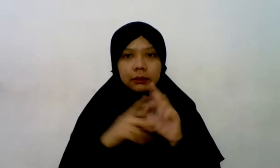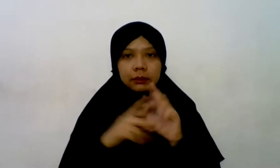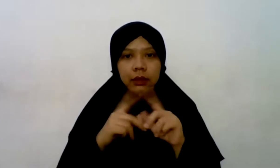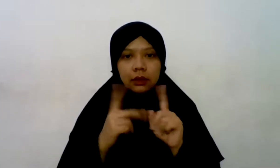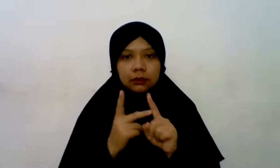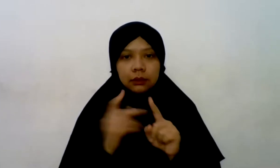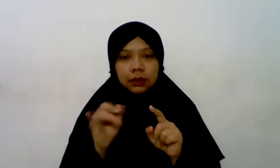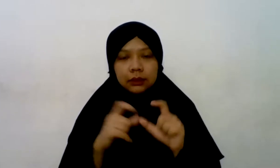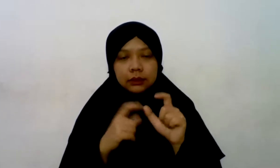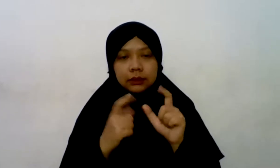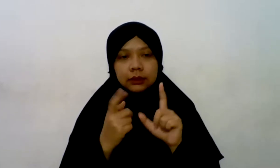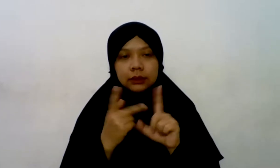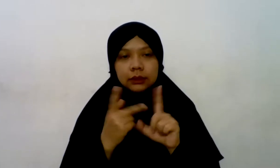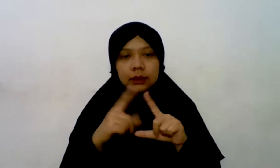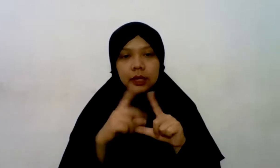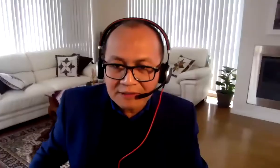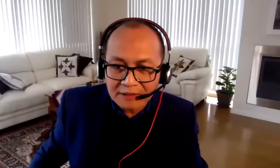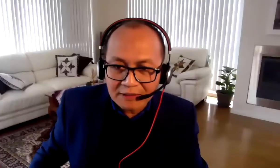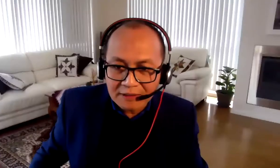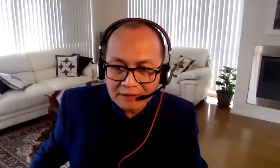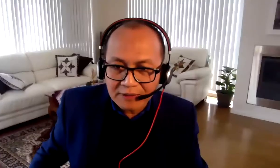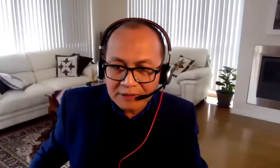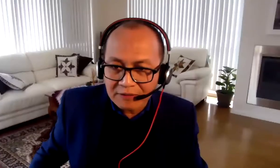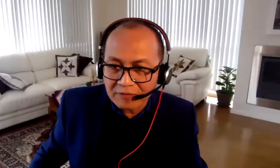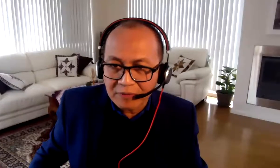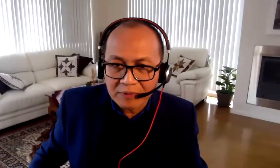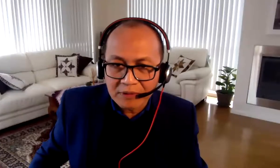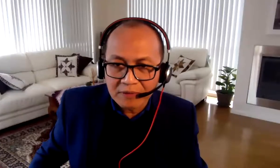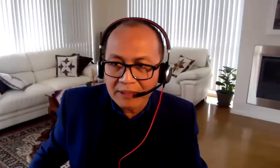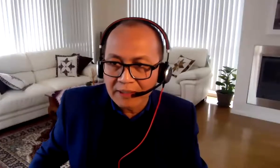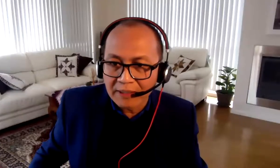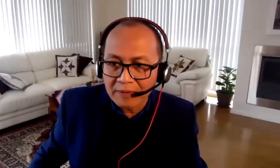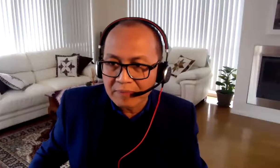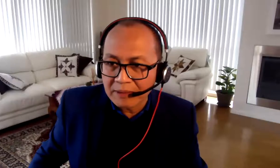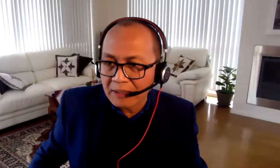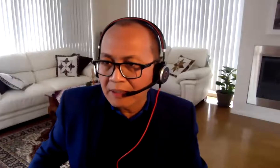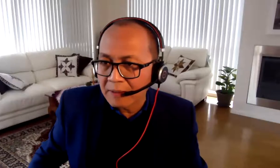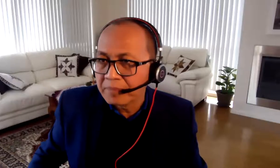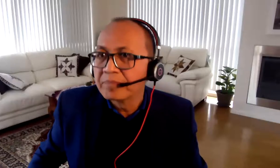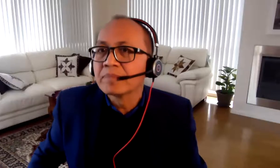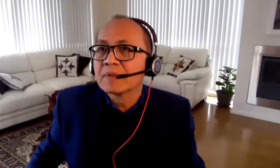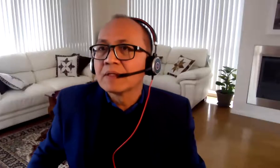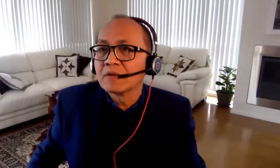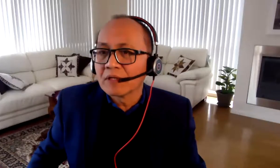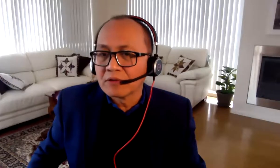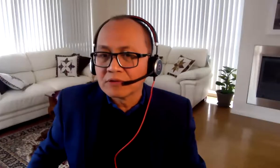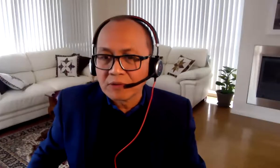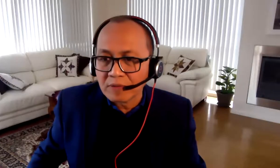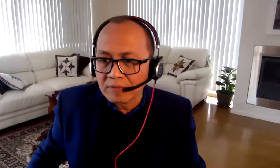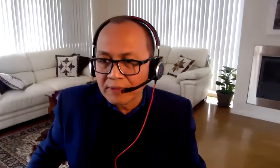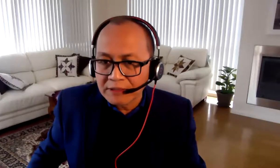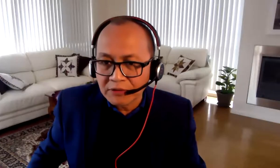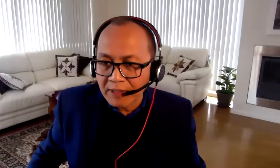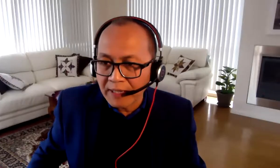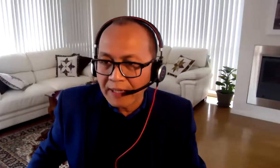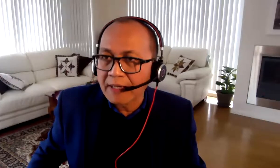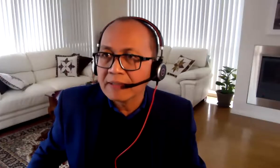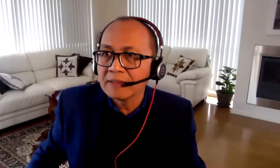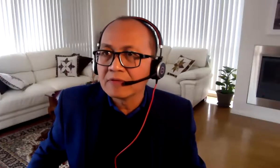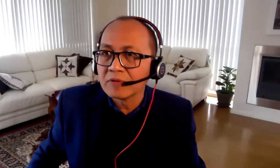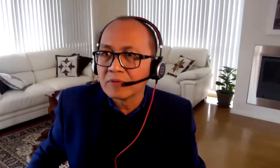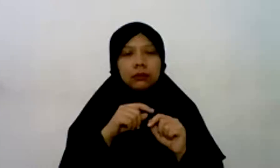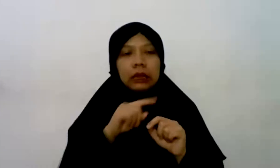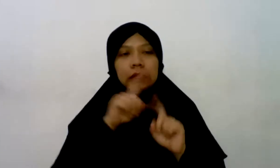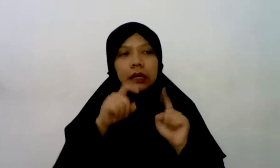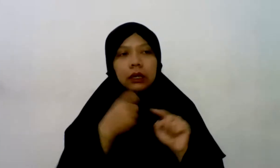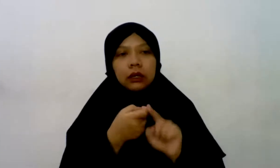to question and answer. I don't see question from Q&A, but you can also raise your hand